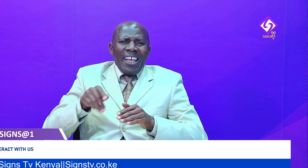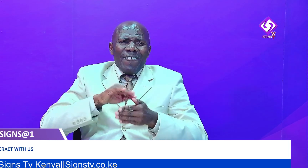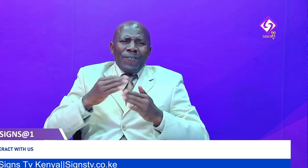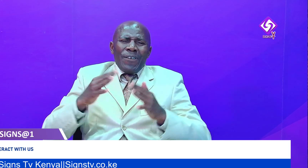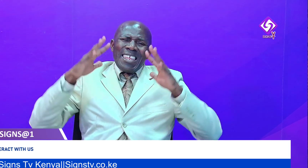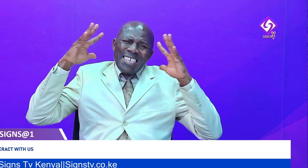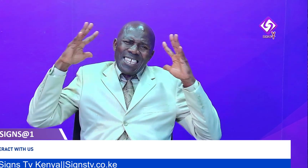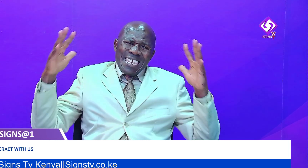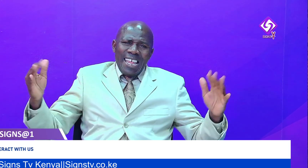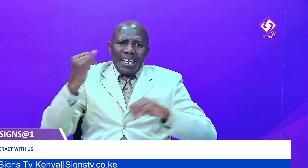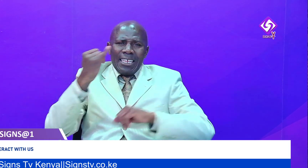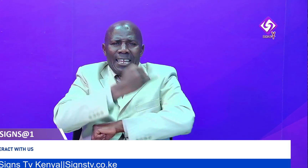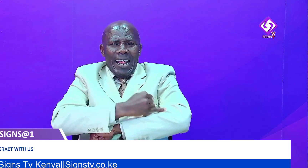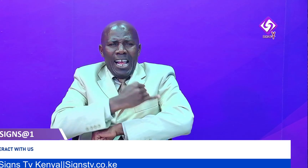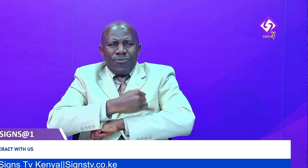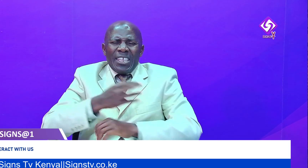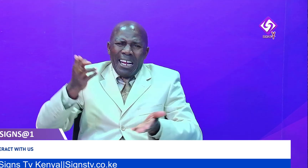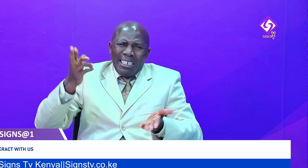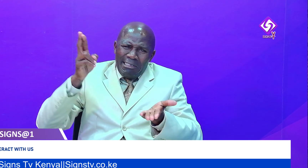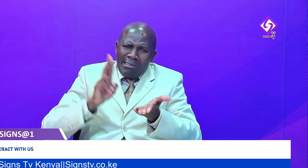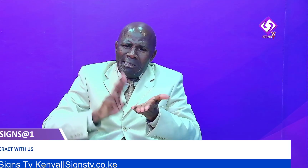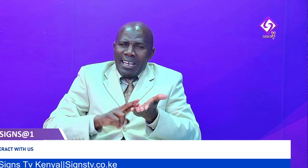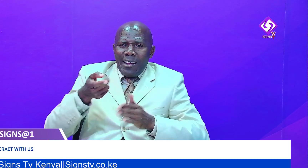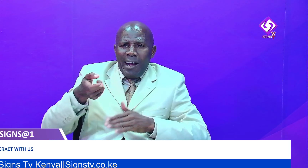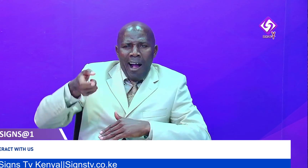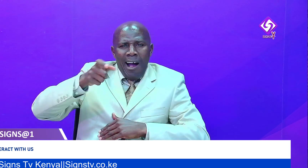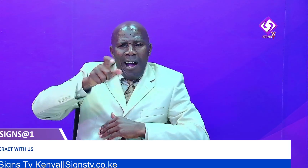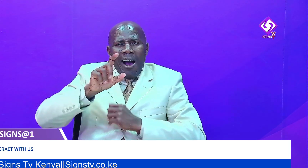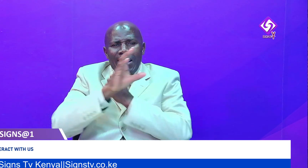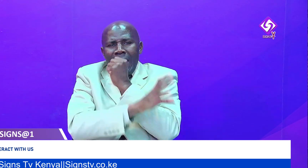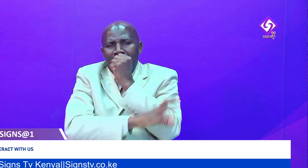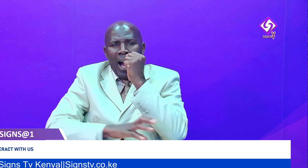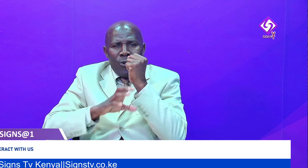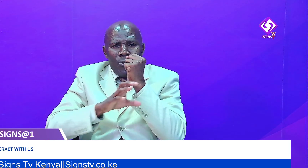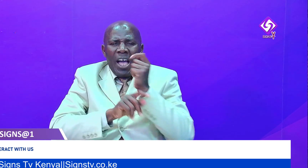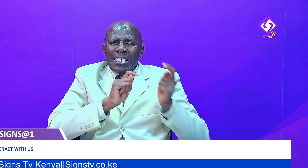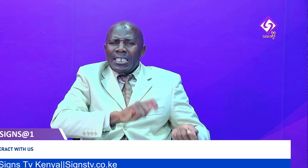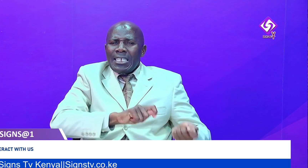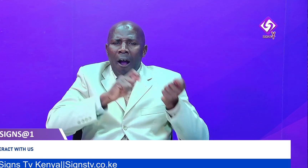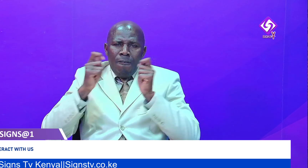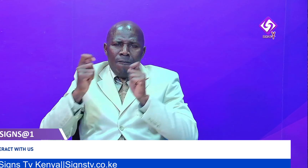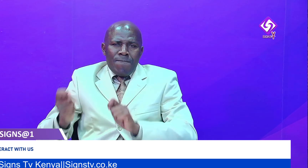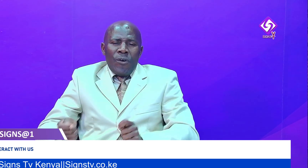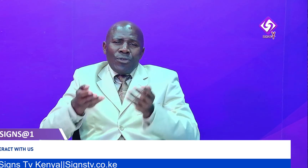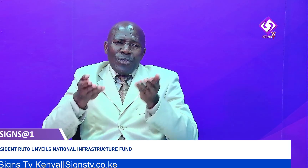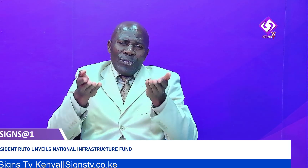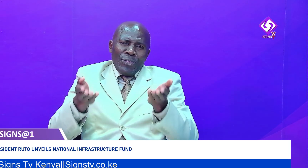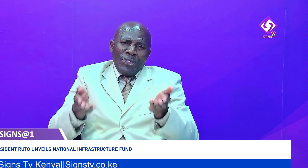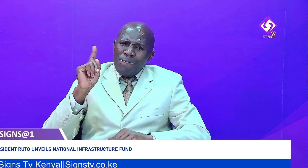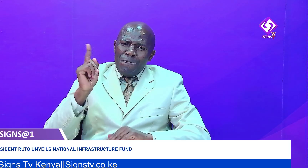a major initiative designed to accelerate country's transition into a modern first